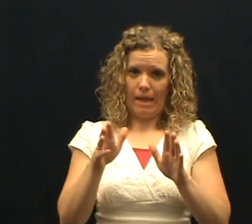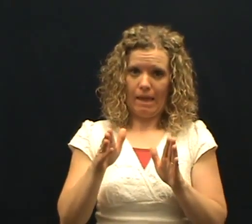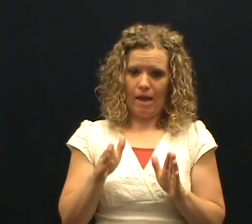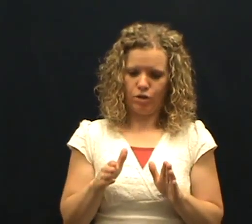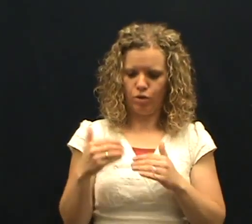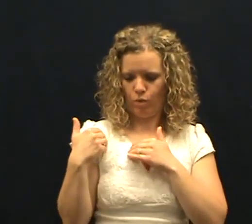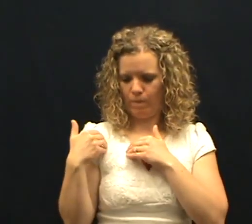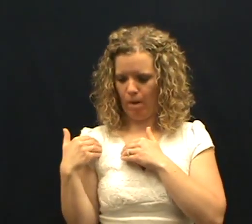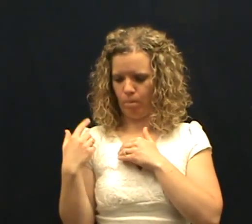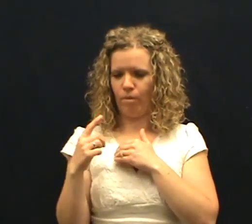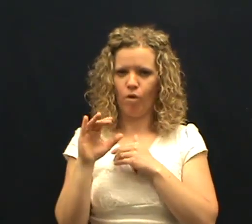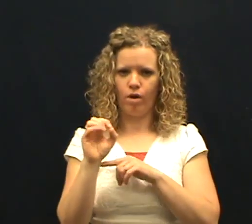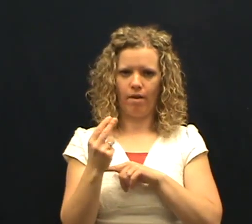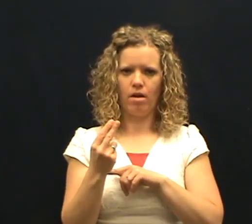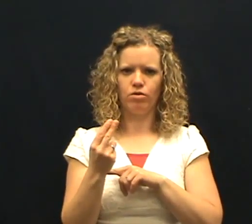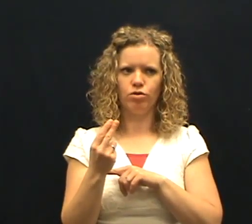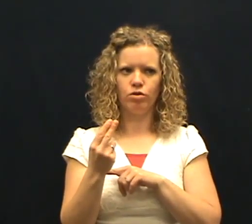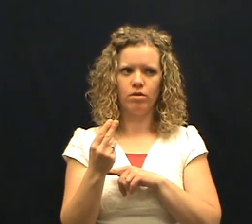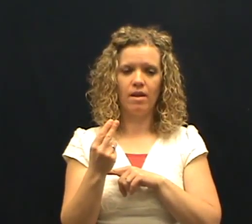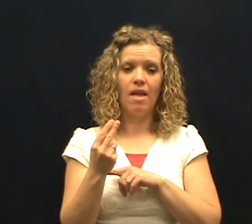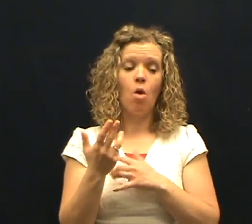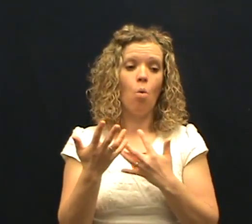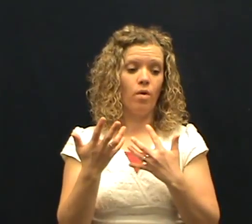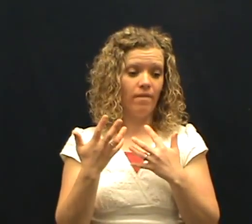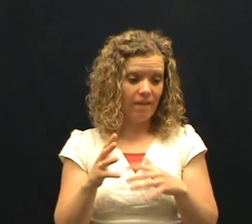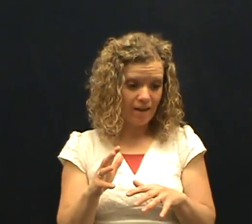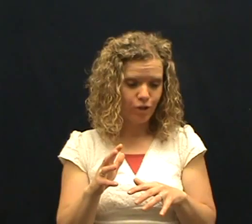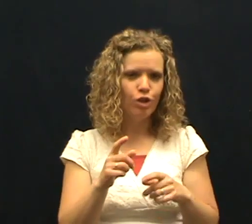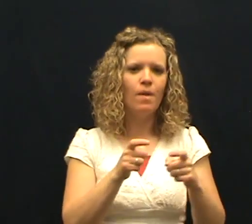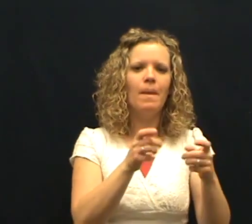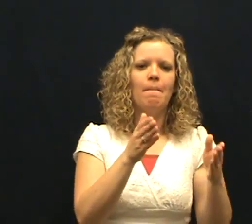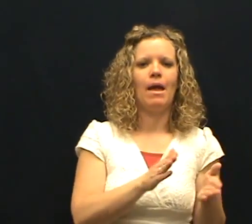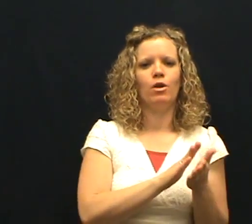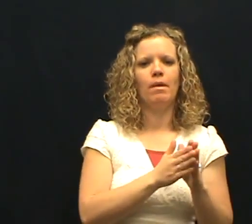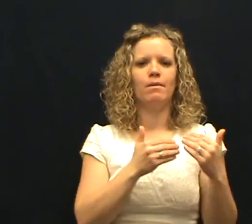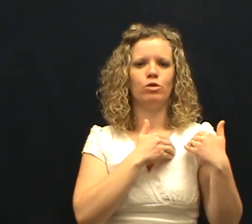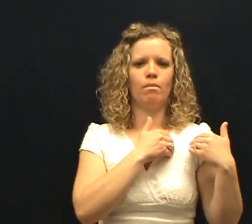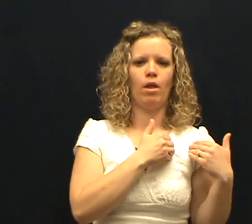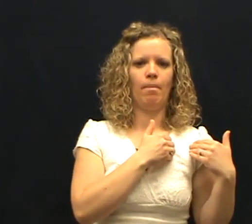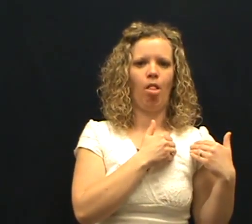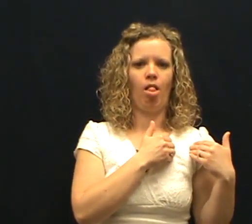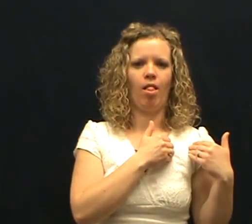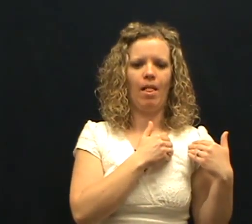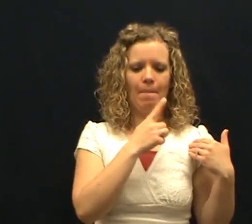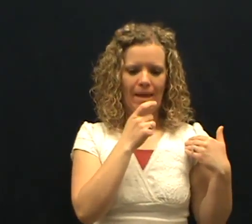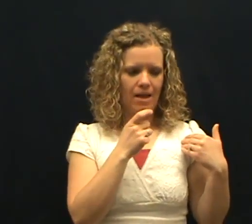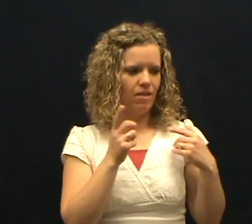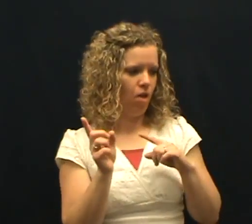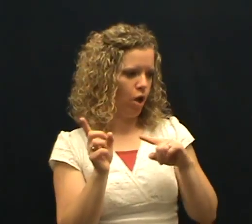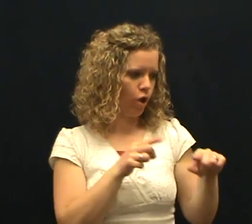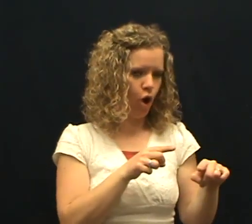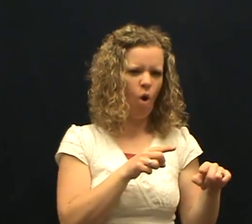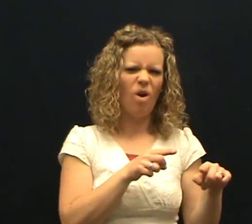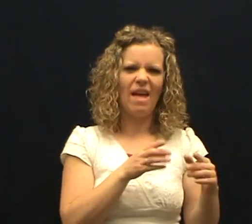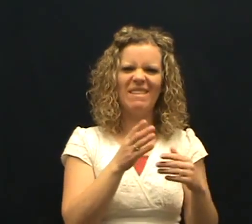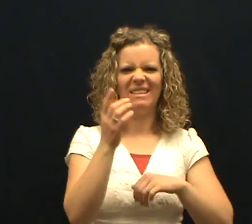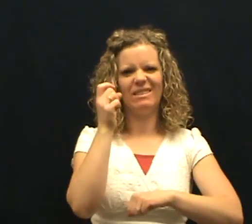manager or somebody like that, because the drawer gets taken and counted at the end of the day, and the recording